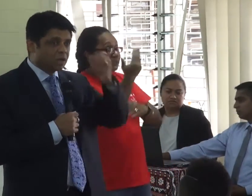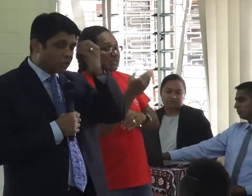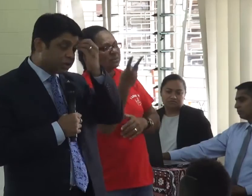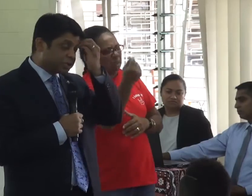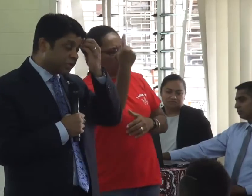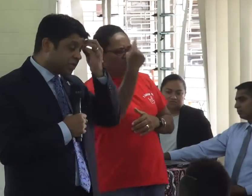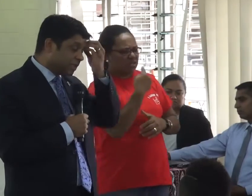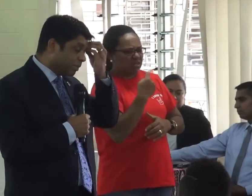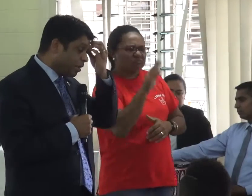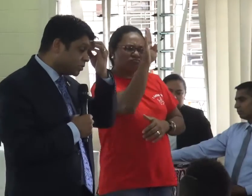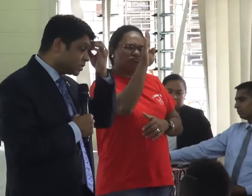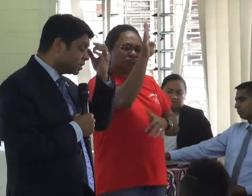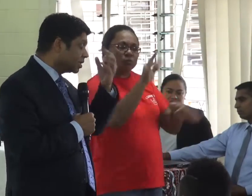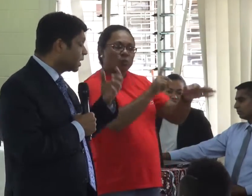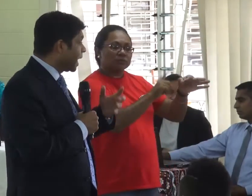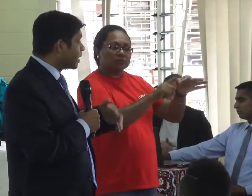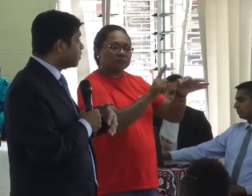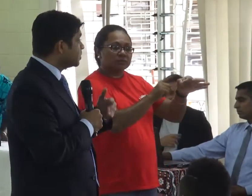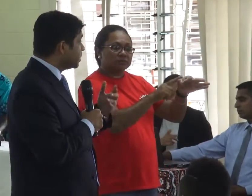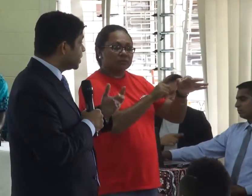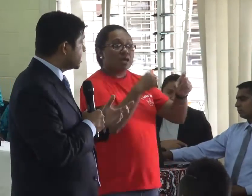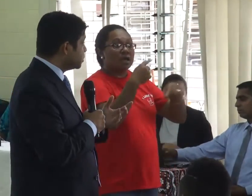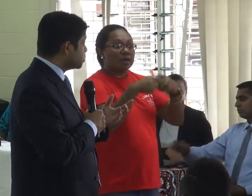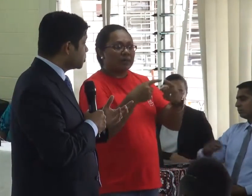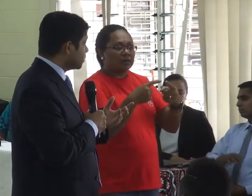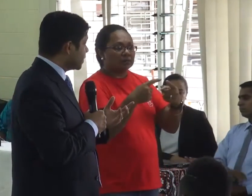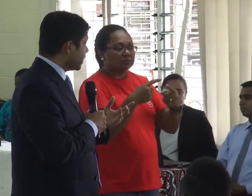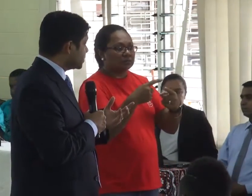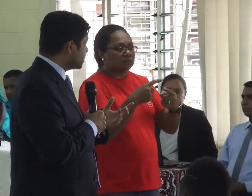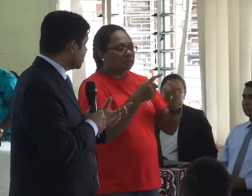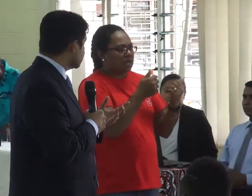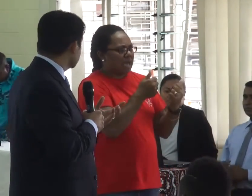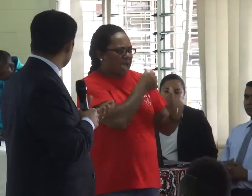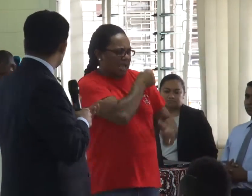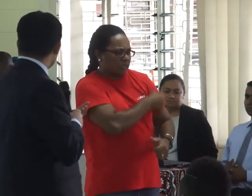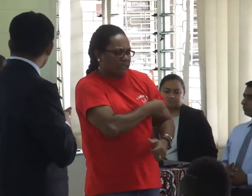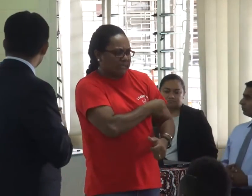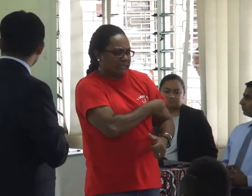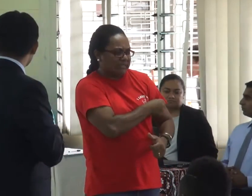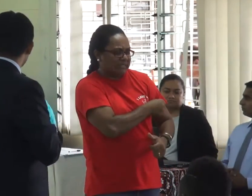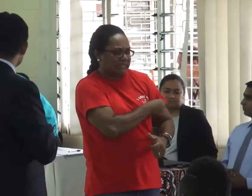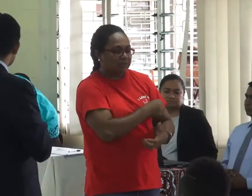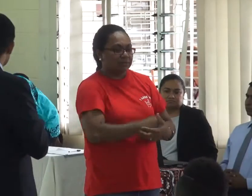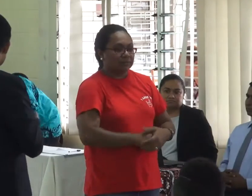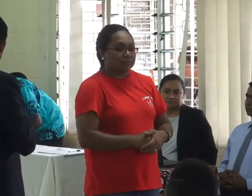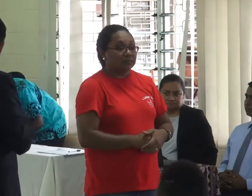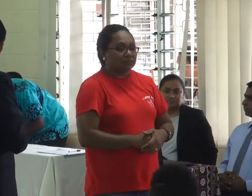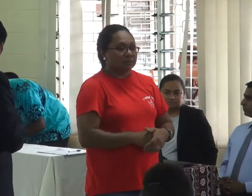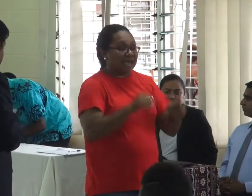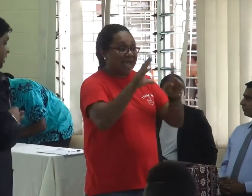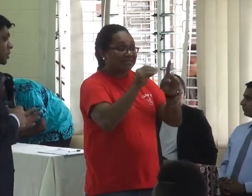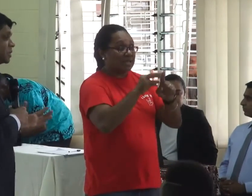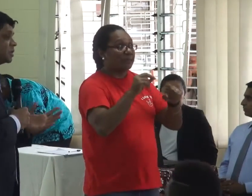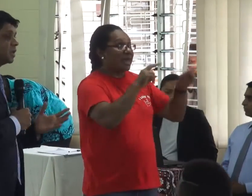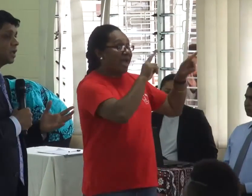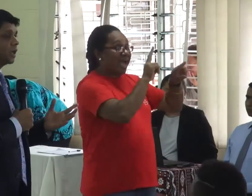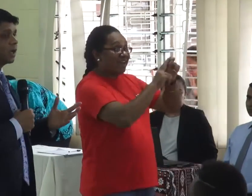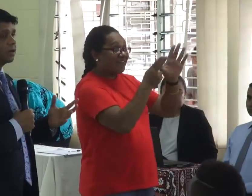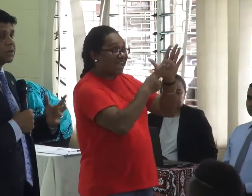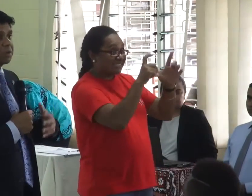raised questions about accountability issues of the National the Council for Disabled